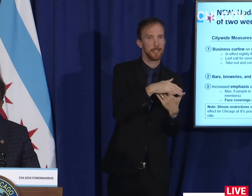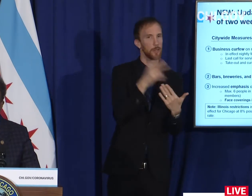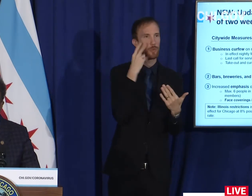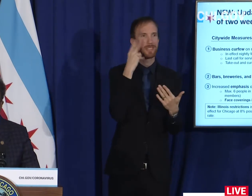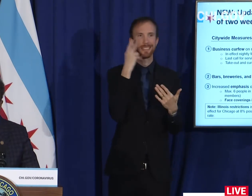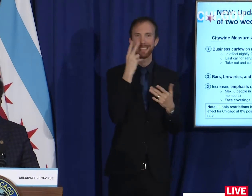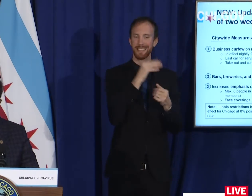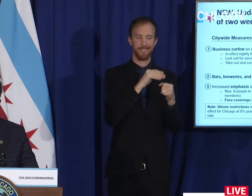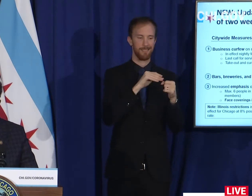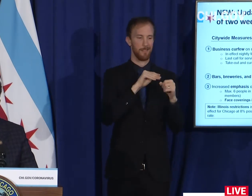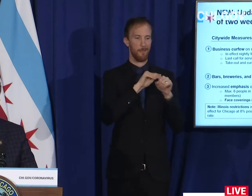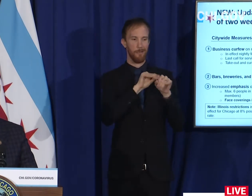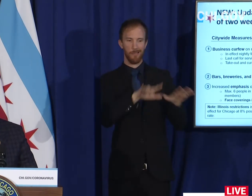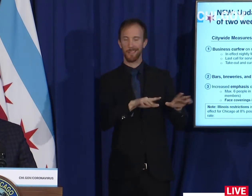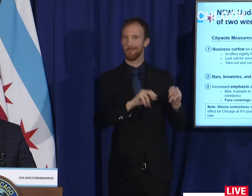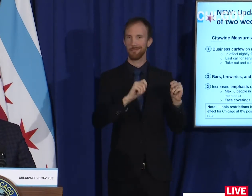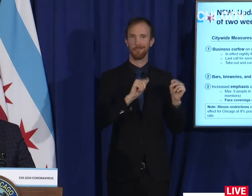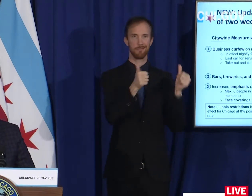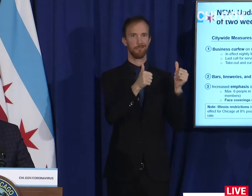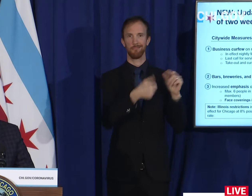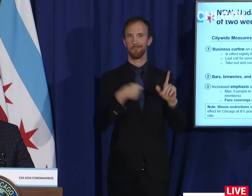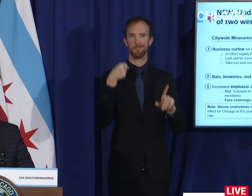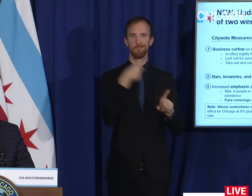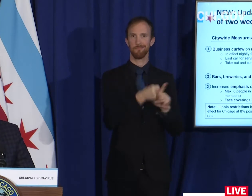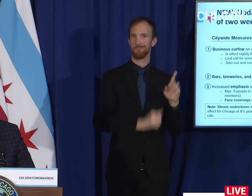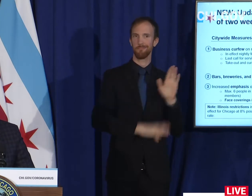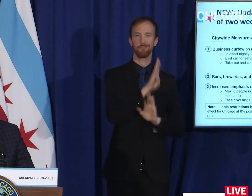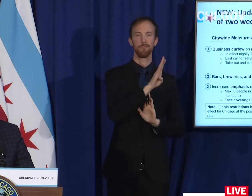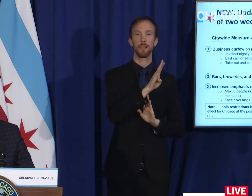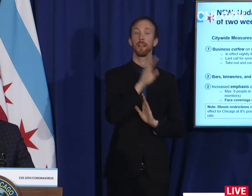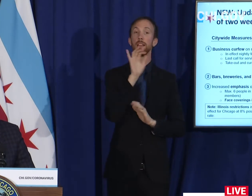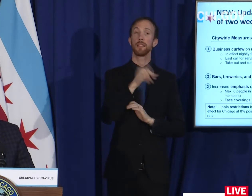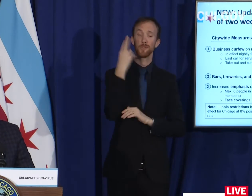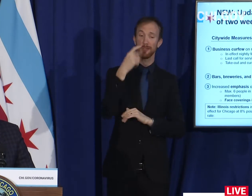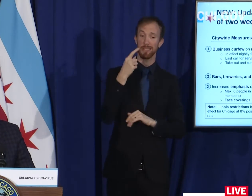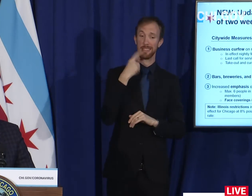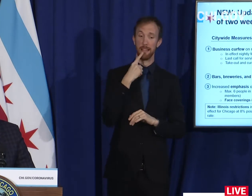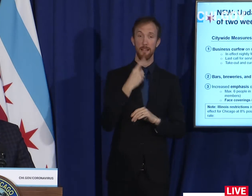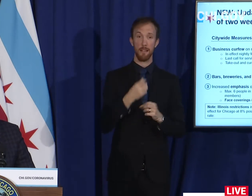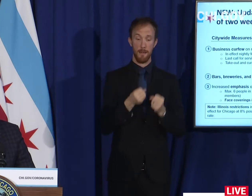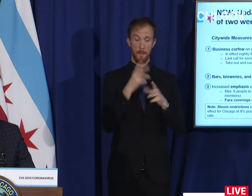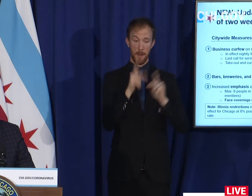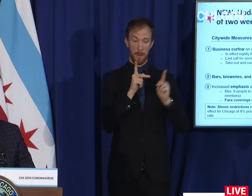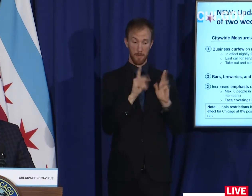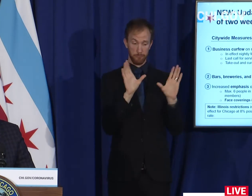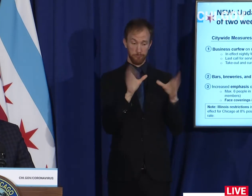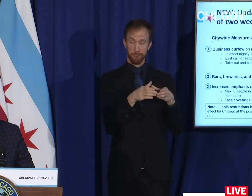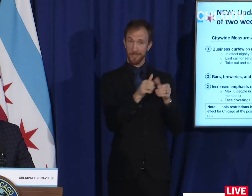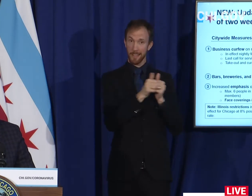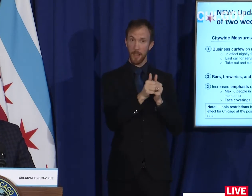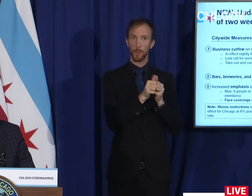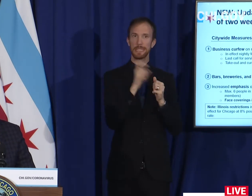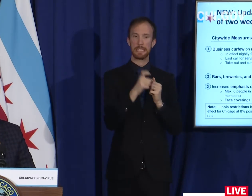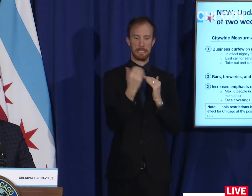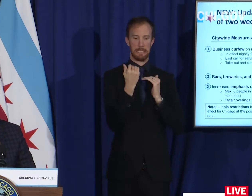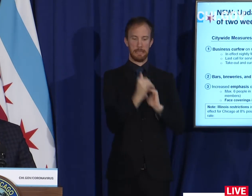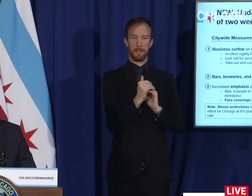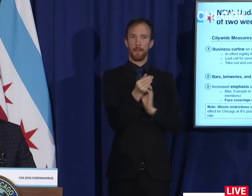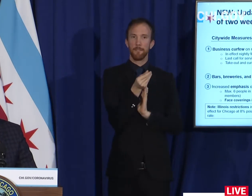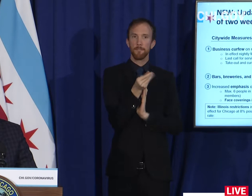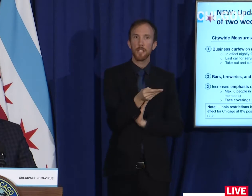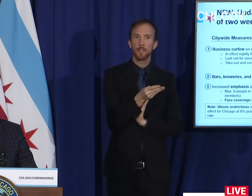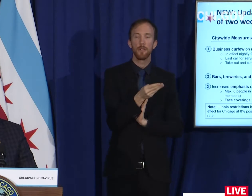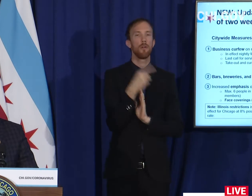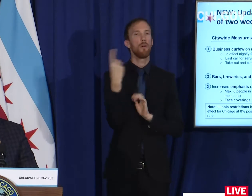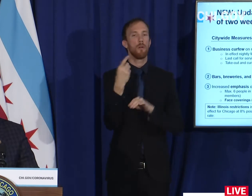about limiting the size of gatherings, about wearing a mask everywhere you can,